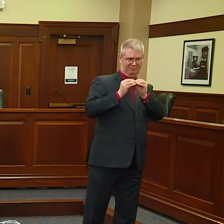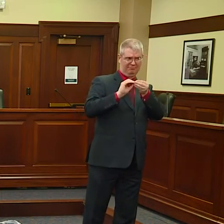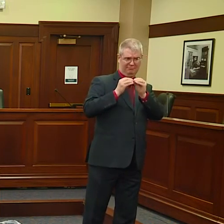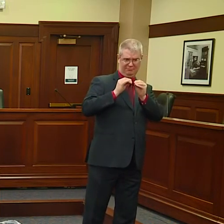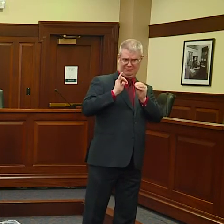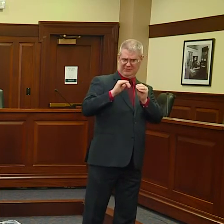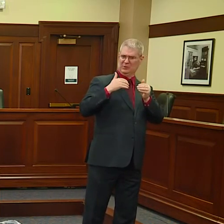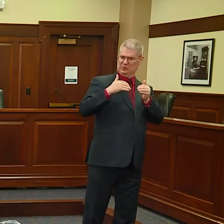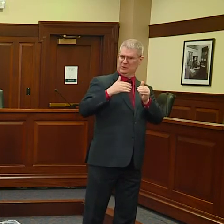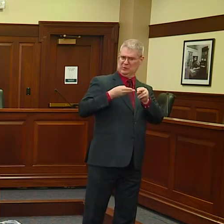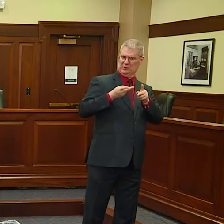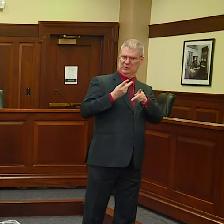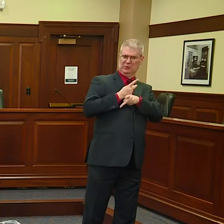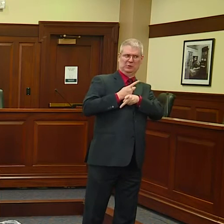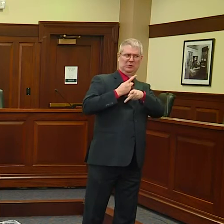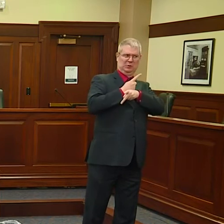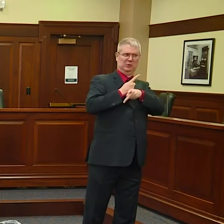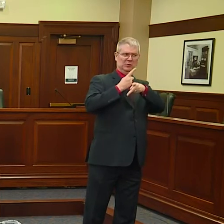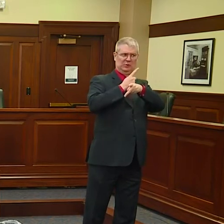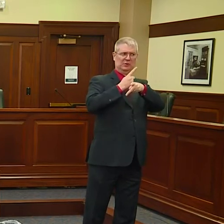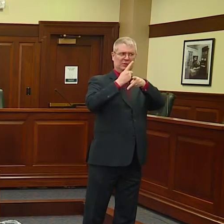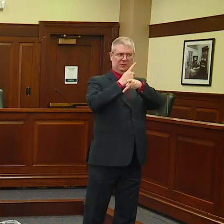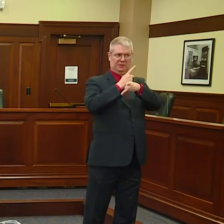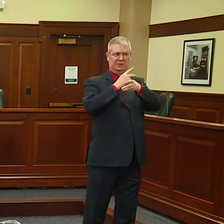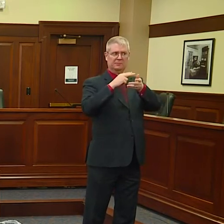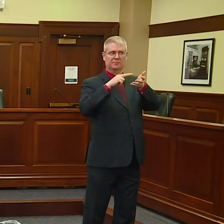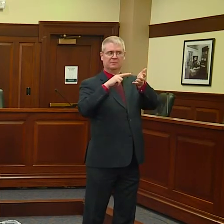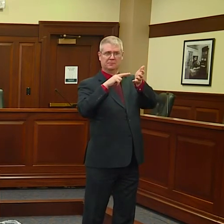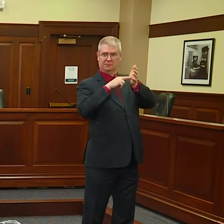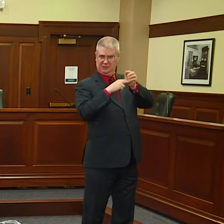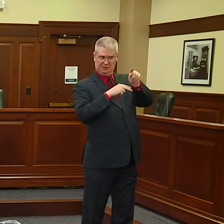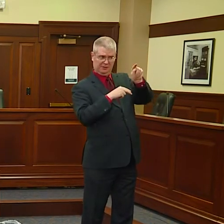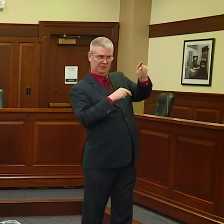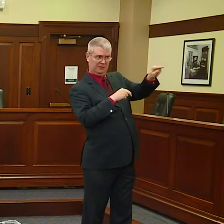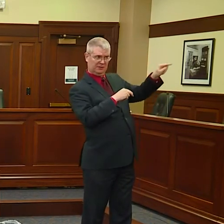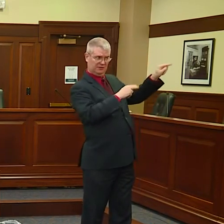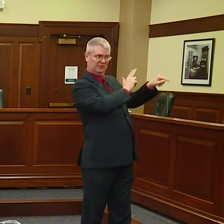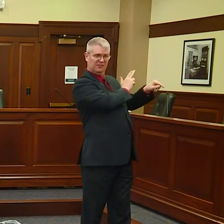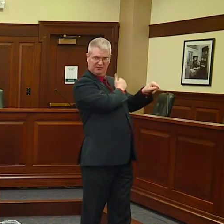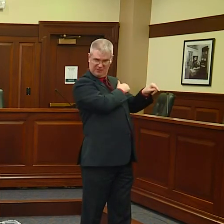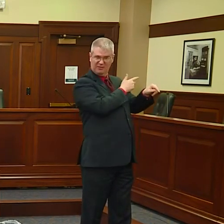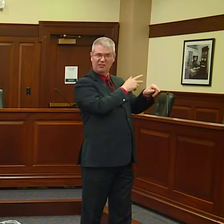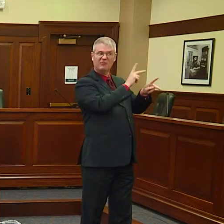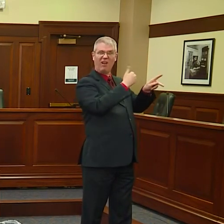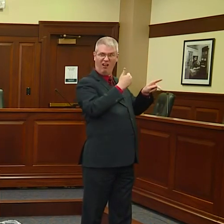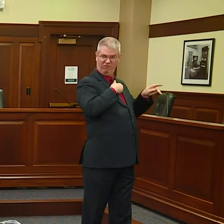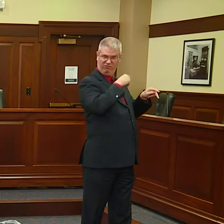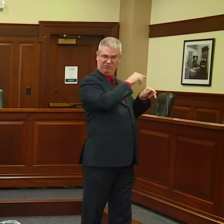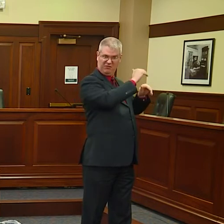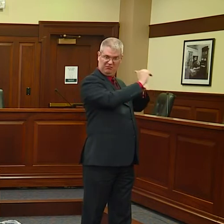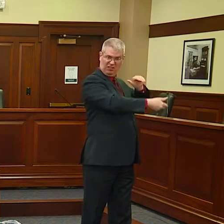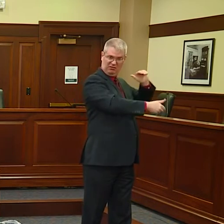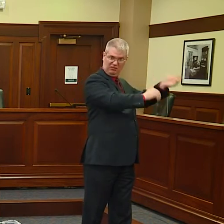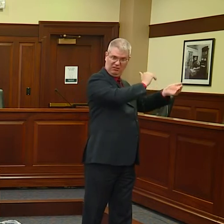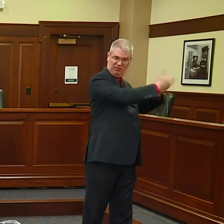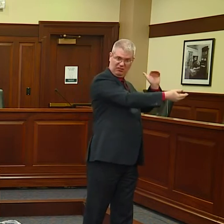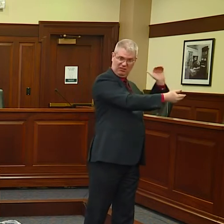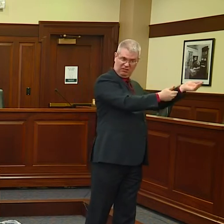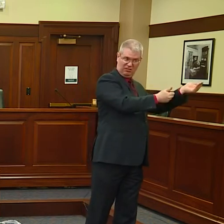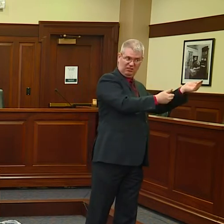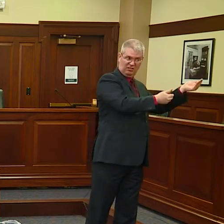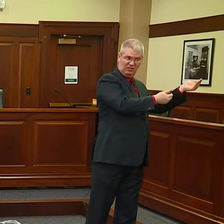deaths, it seems that it's becoming rather obvious that what we're doing is not working. We've been leaving health